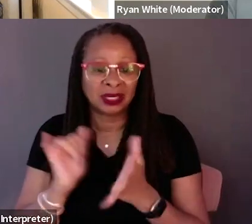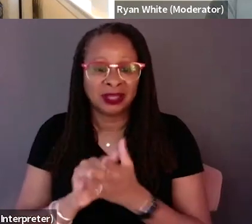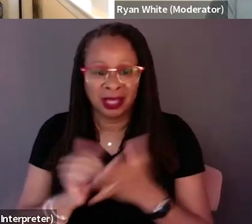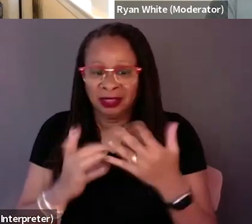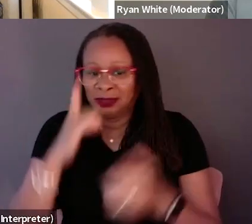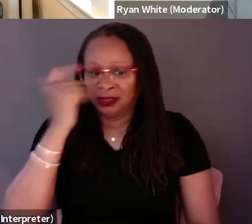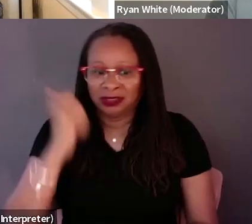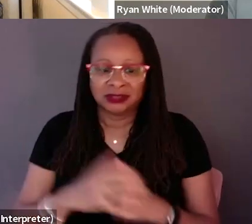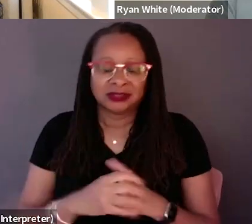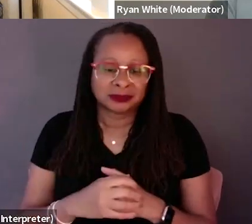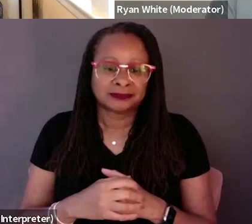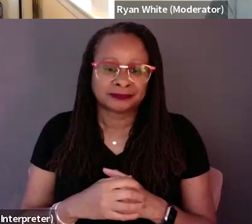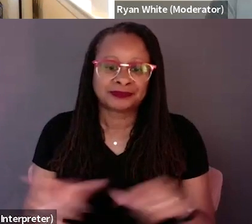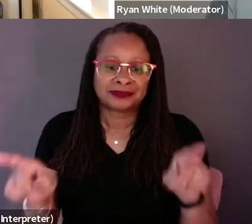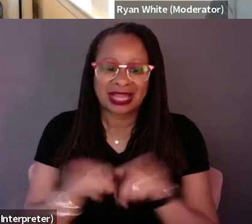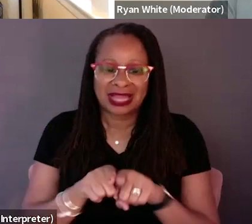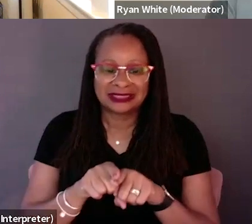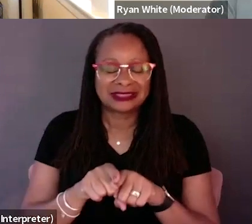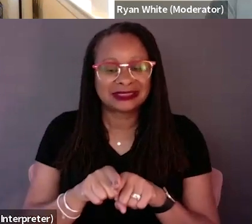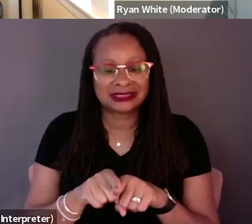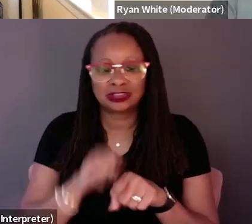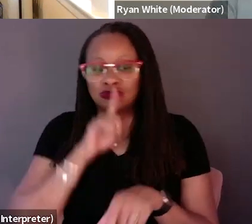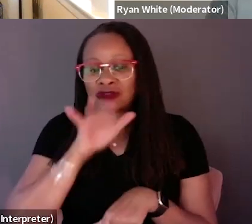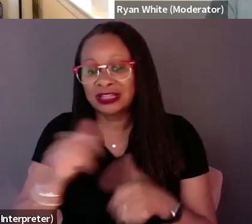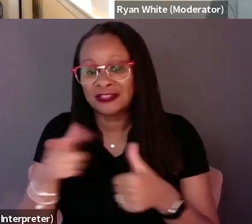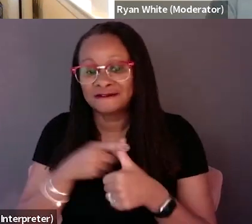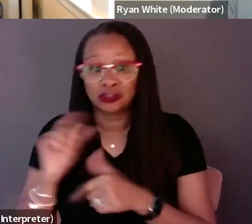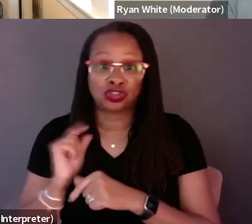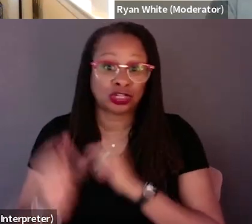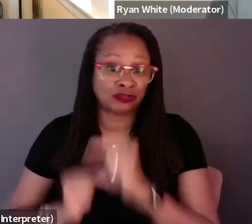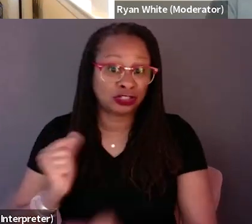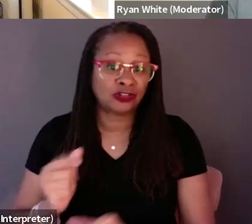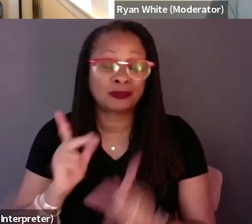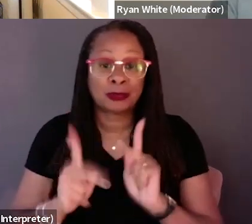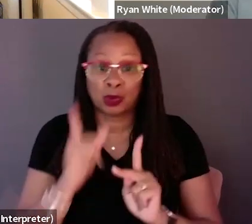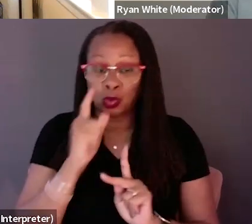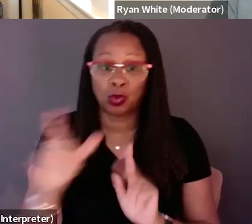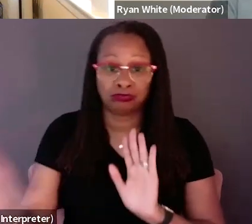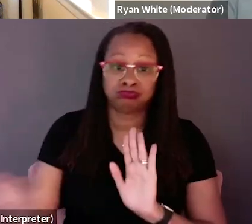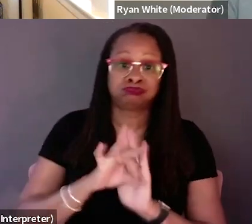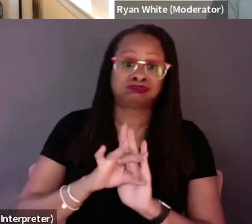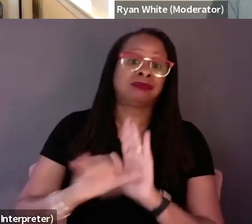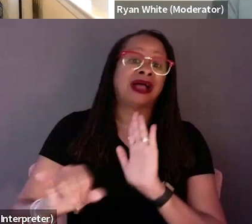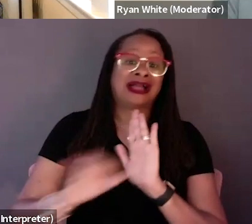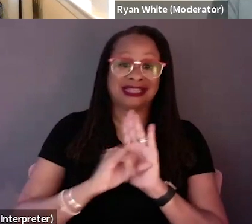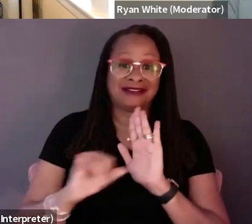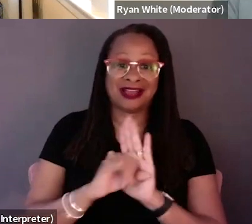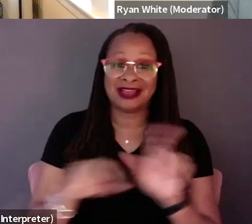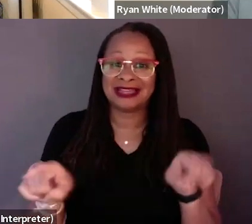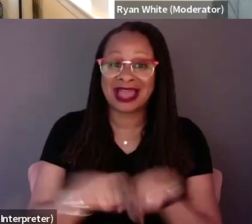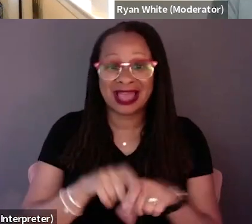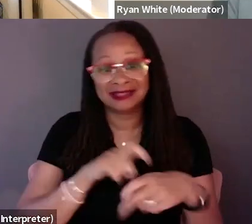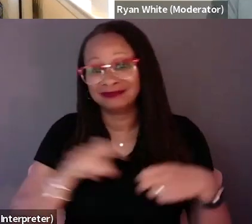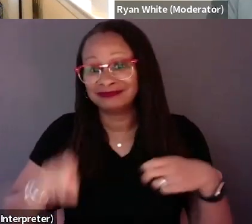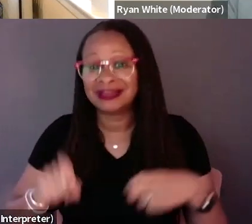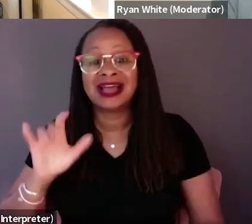That's primarily because as really the first generation of people that were coming out publicly